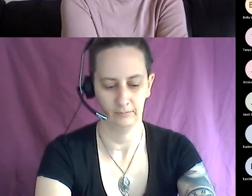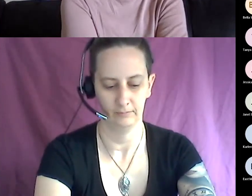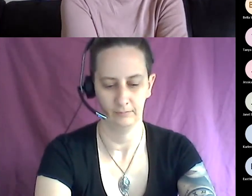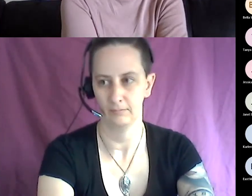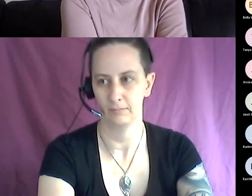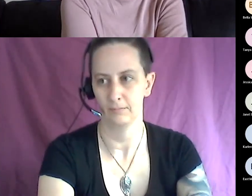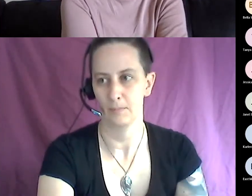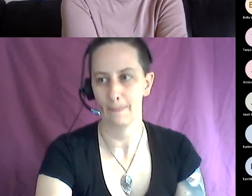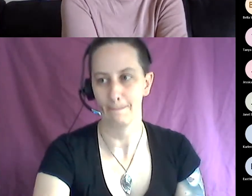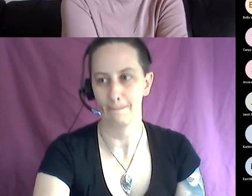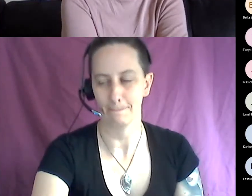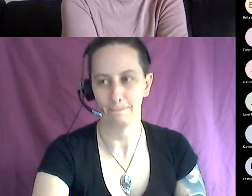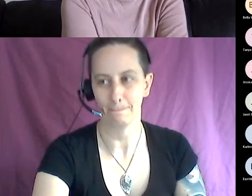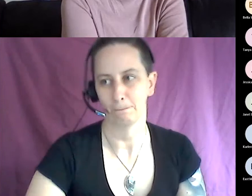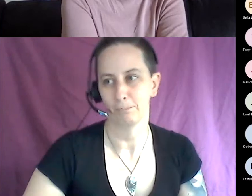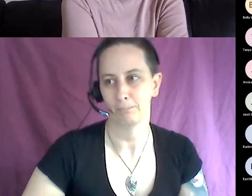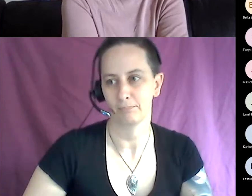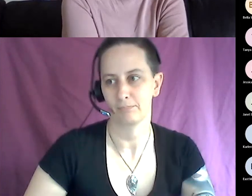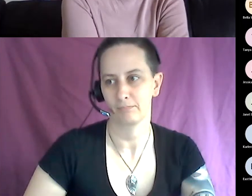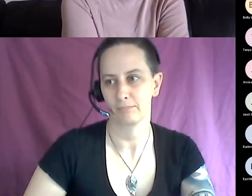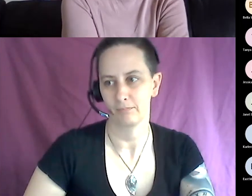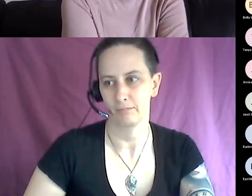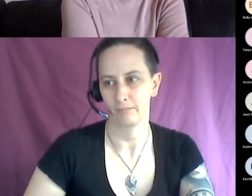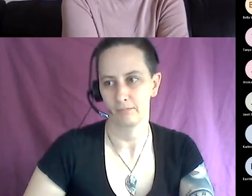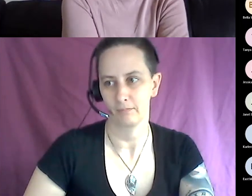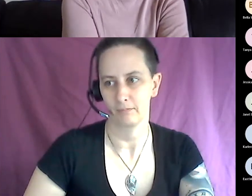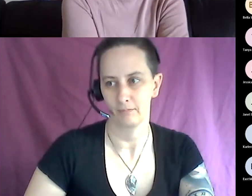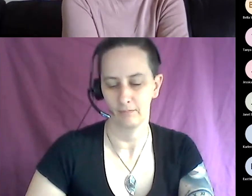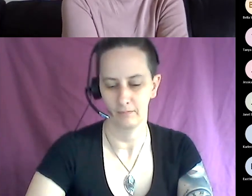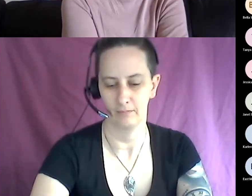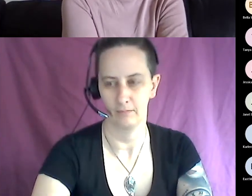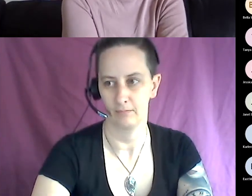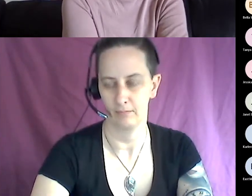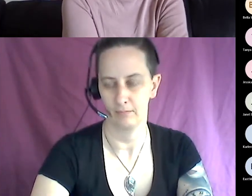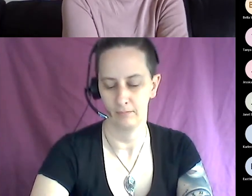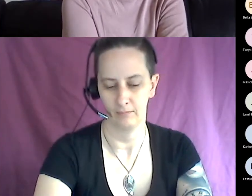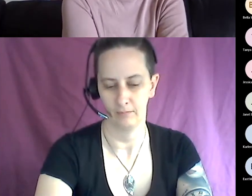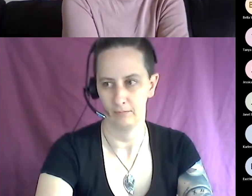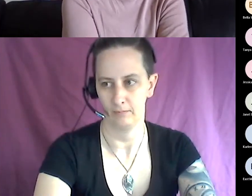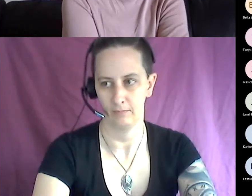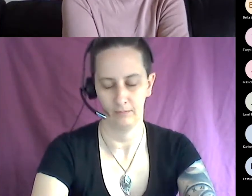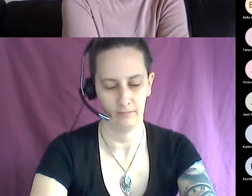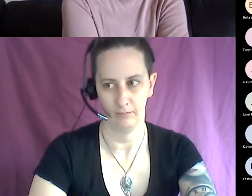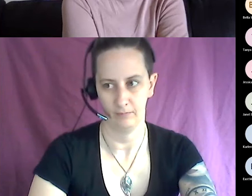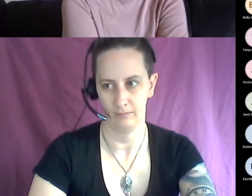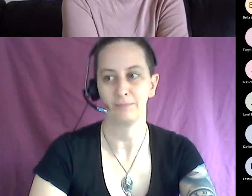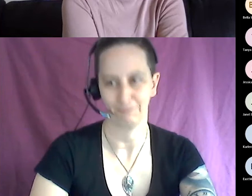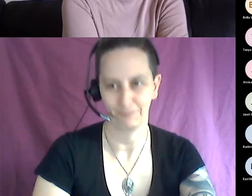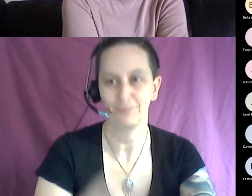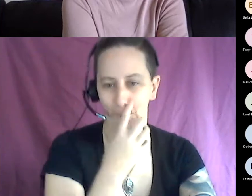words on Signbank. So those words are mud, which I've substituted dirty because I